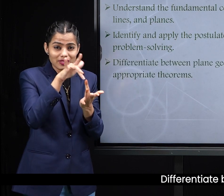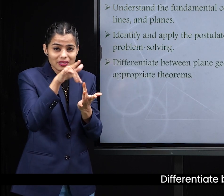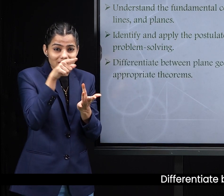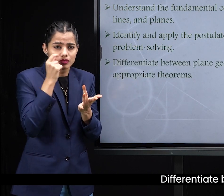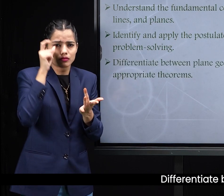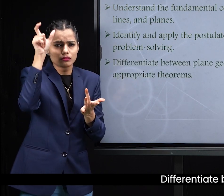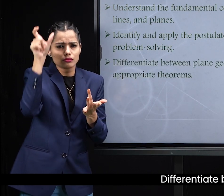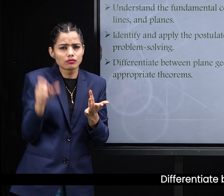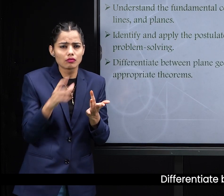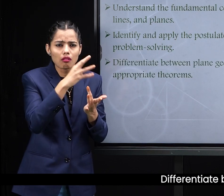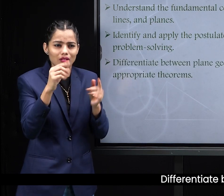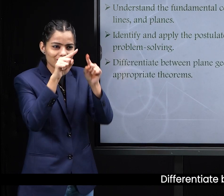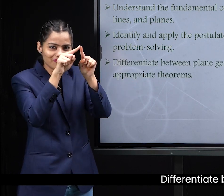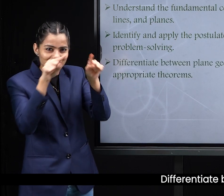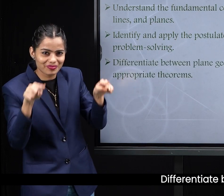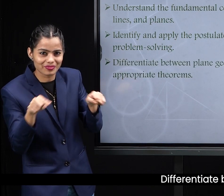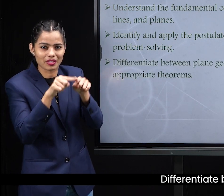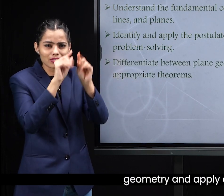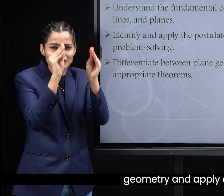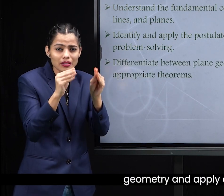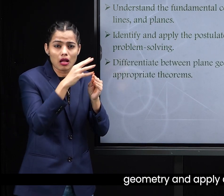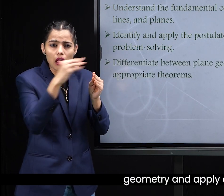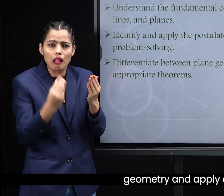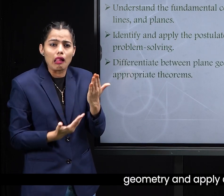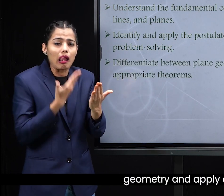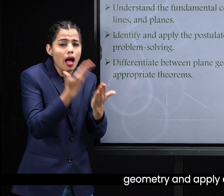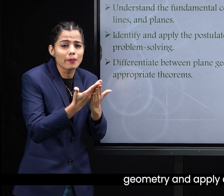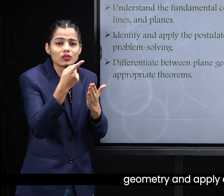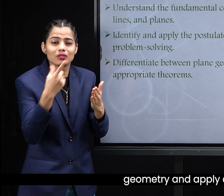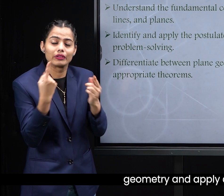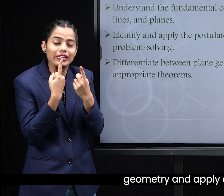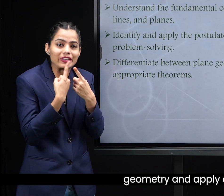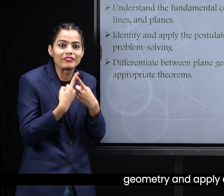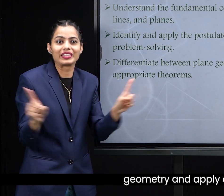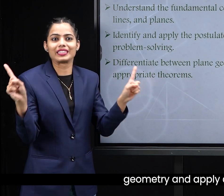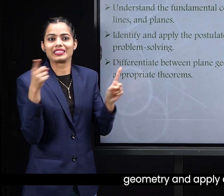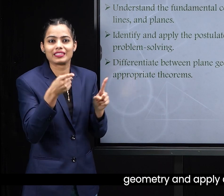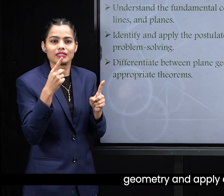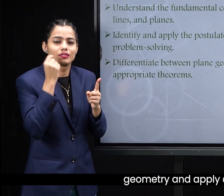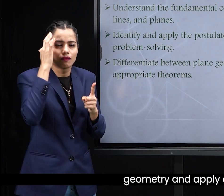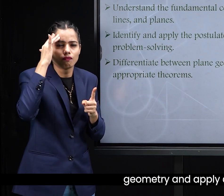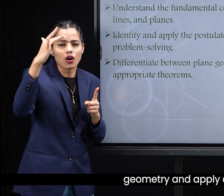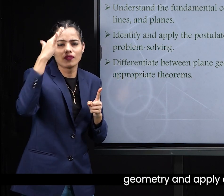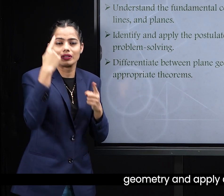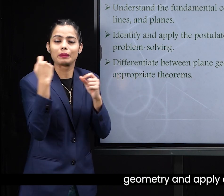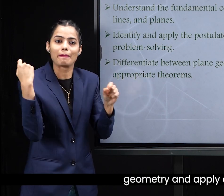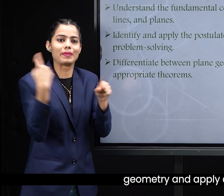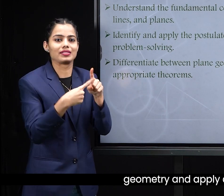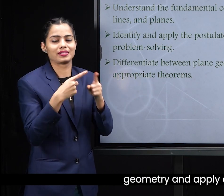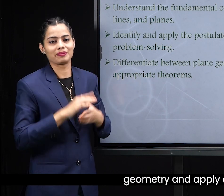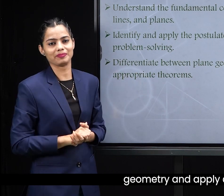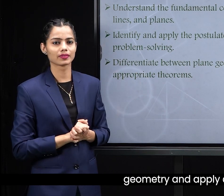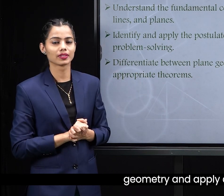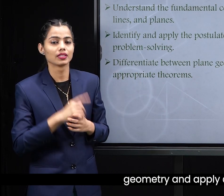Differentiate between plane geometry and solid geometry and apply appropriate theorems.